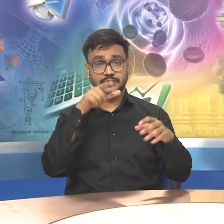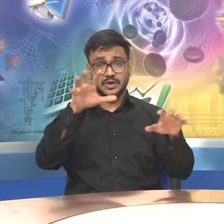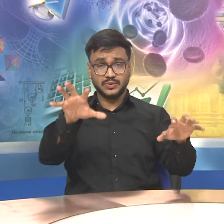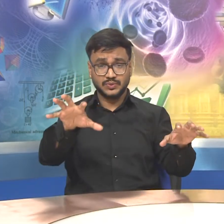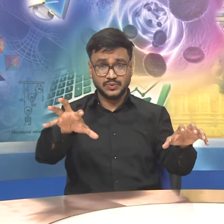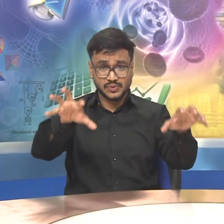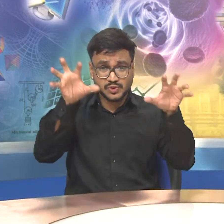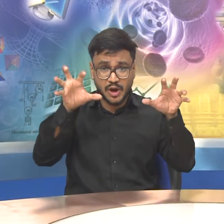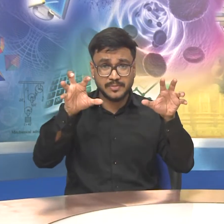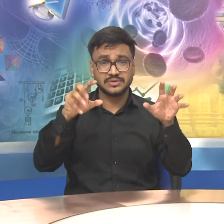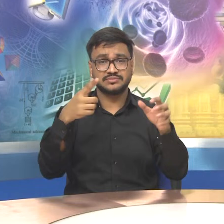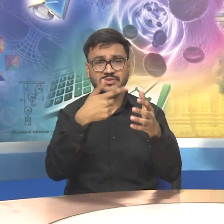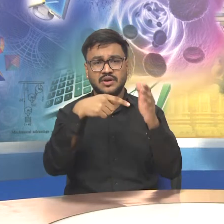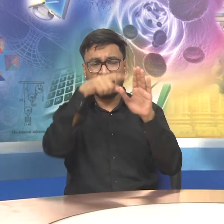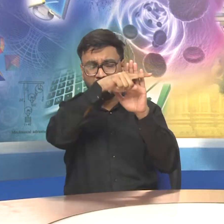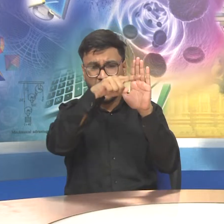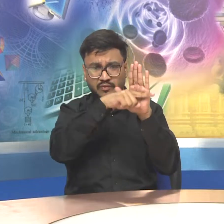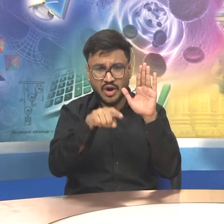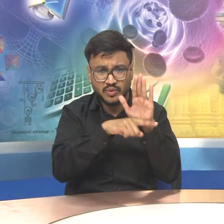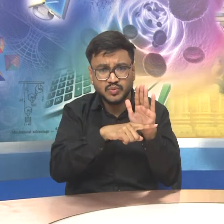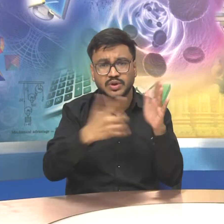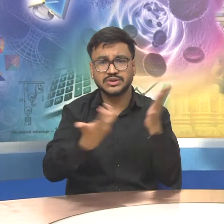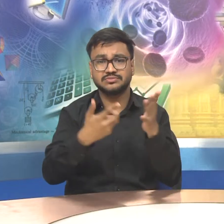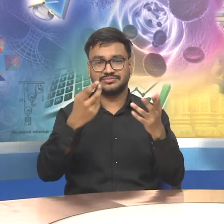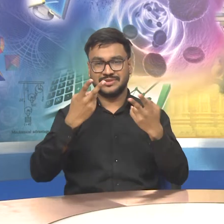Next is guardian of the Constitution.